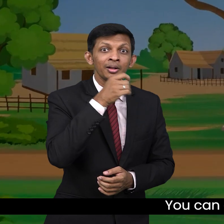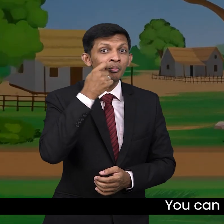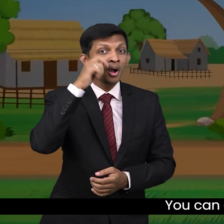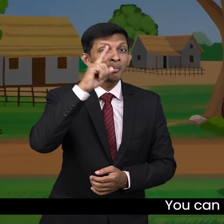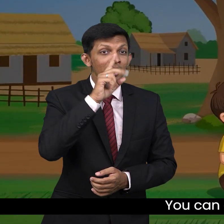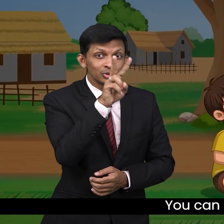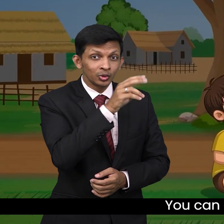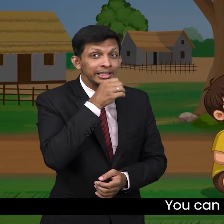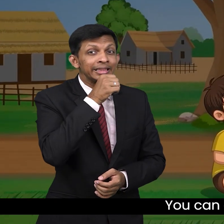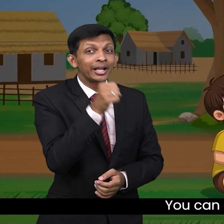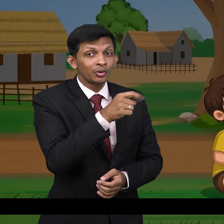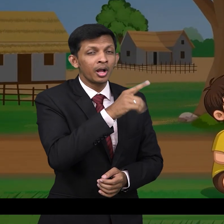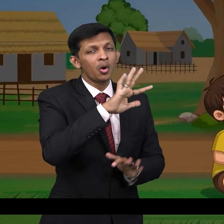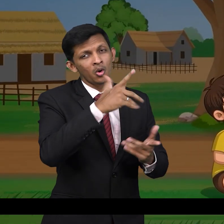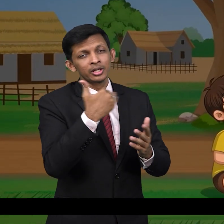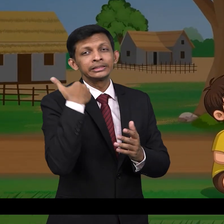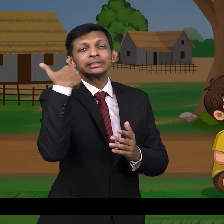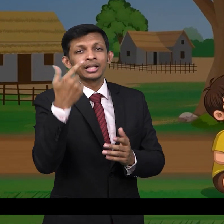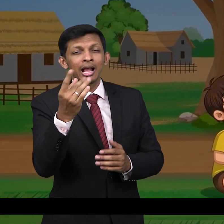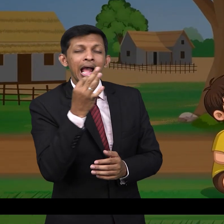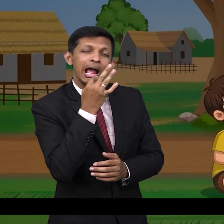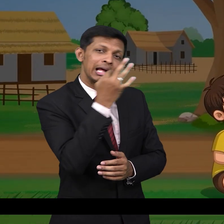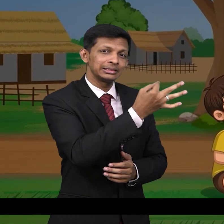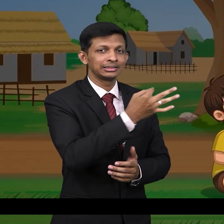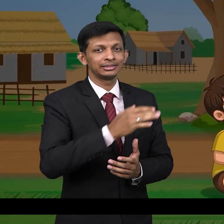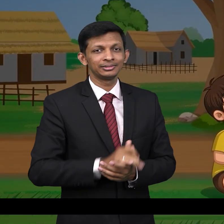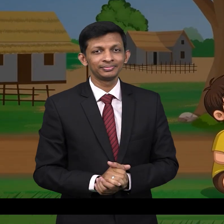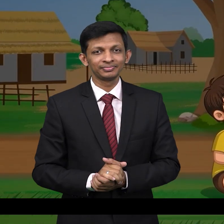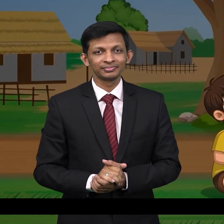You can ask your grandparents or elders.